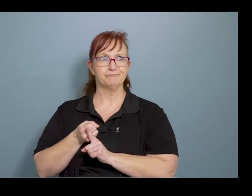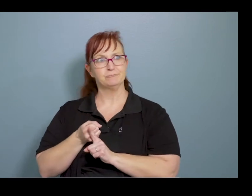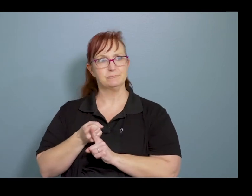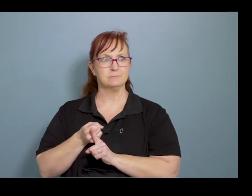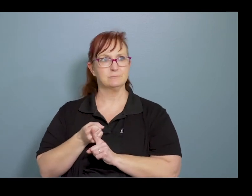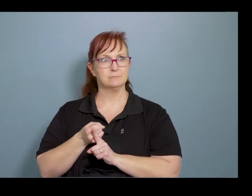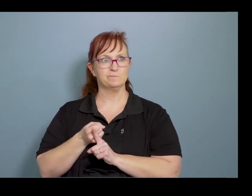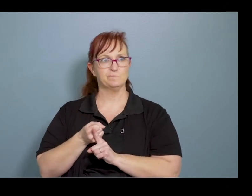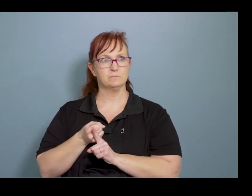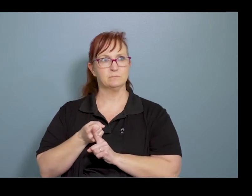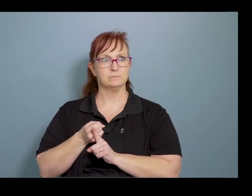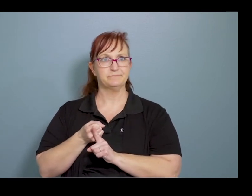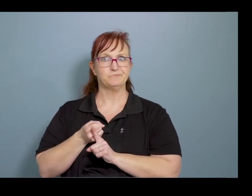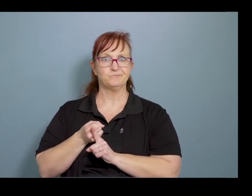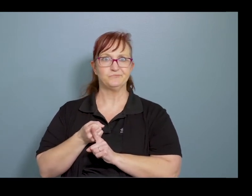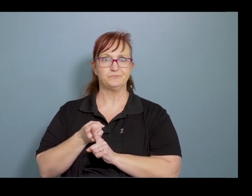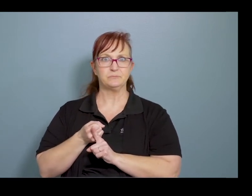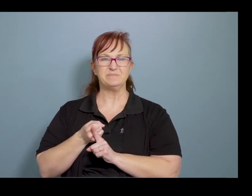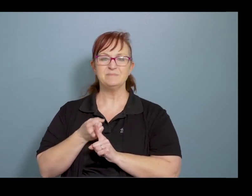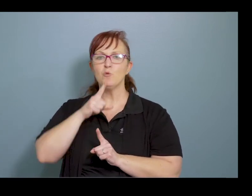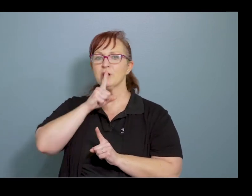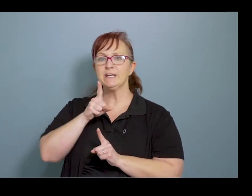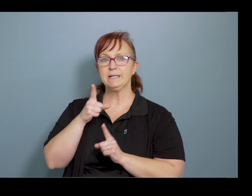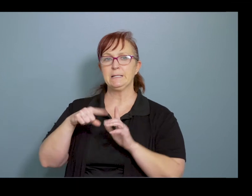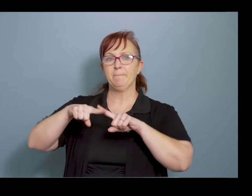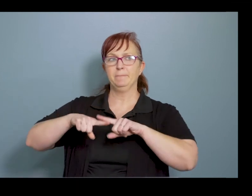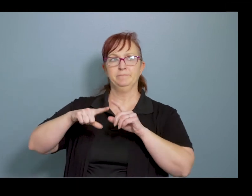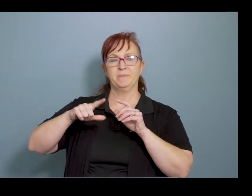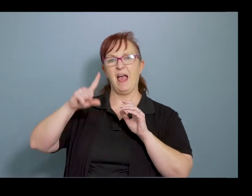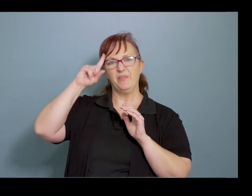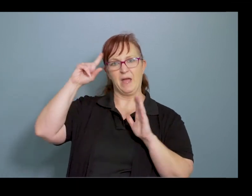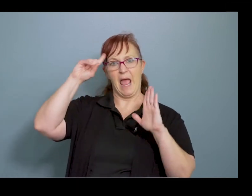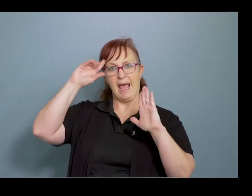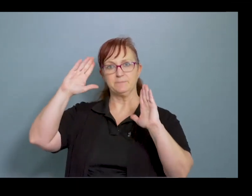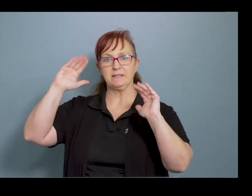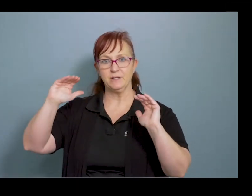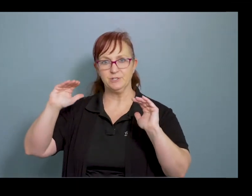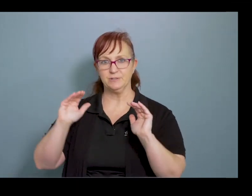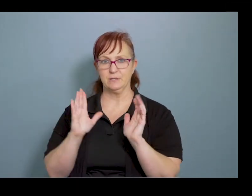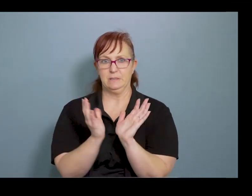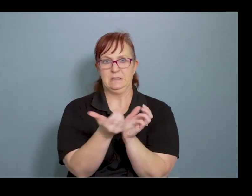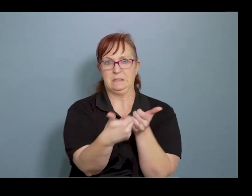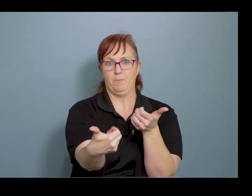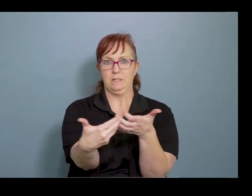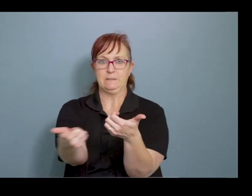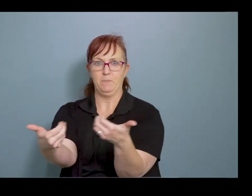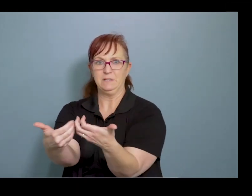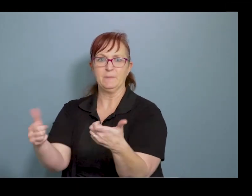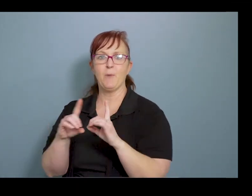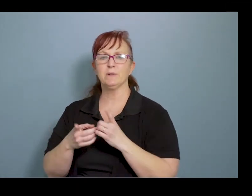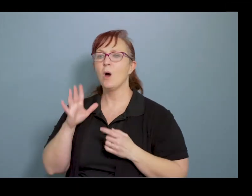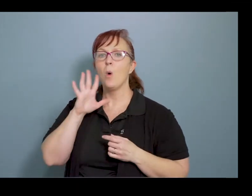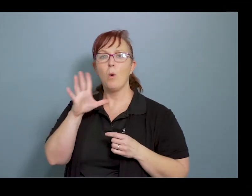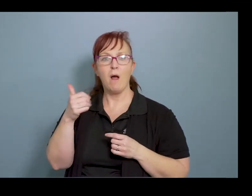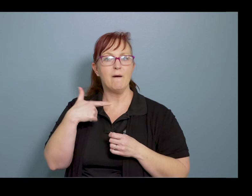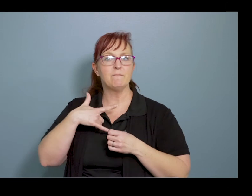and cards and those sorts of things. And I think the expectation is that the units will be expected to bear those costs